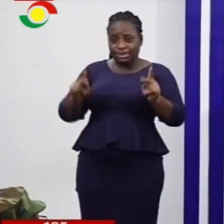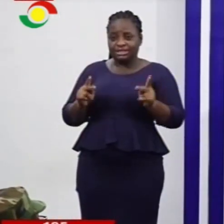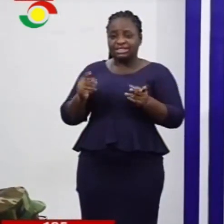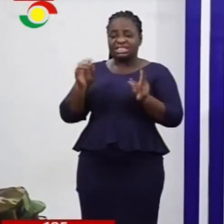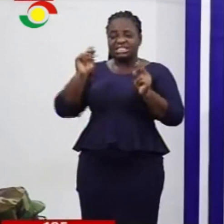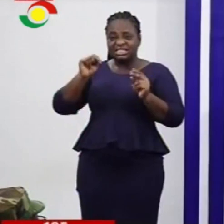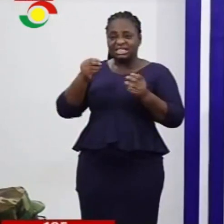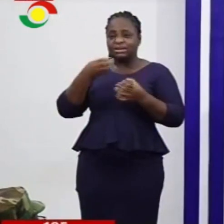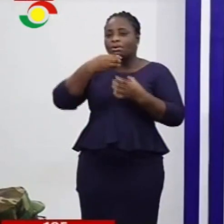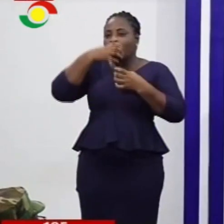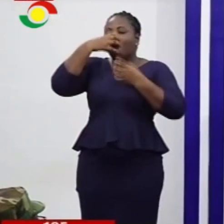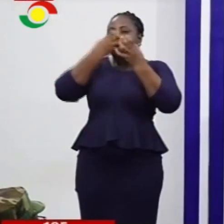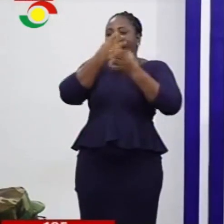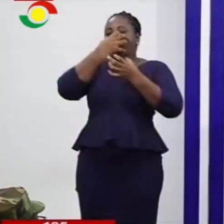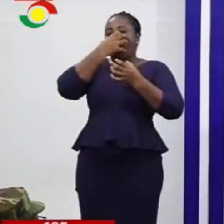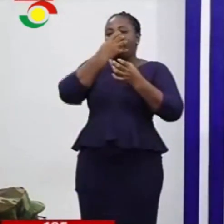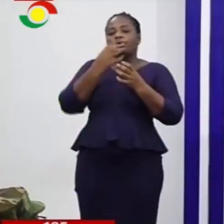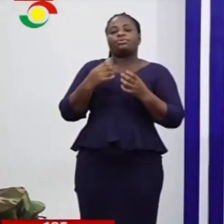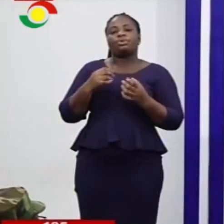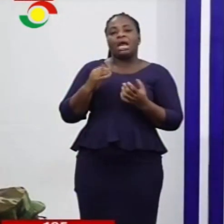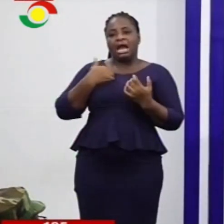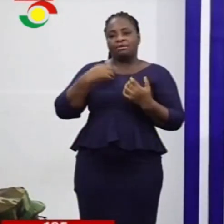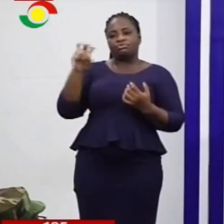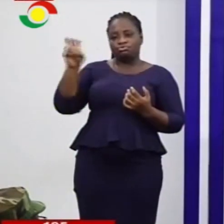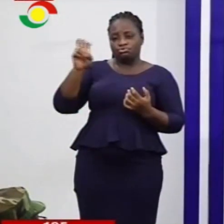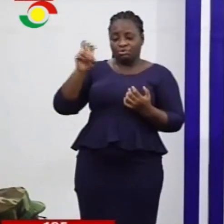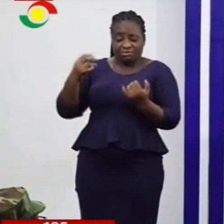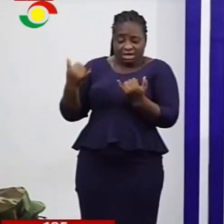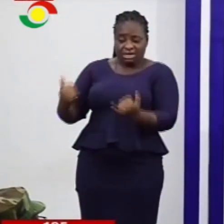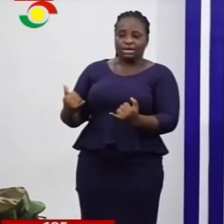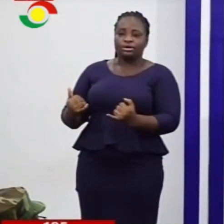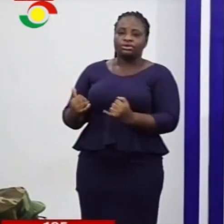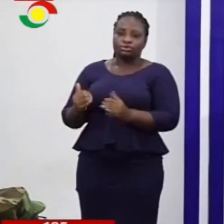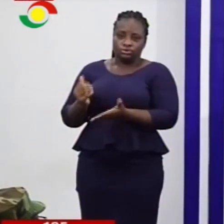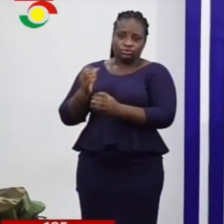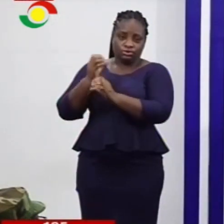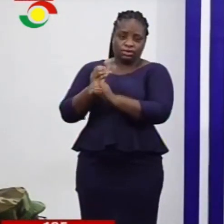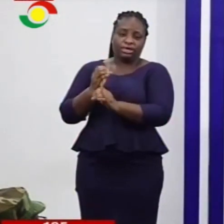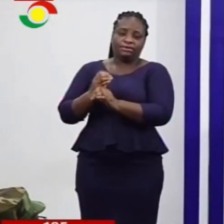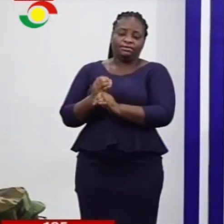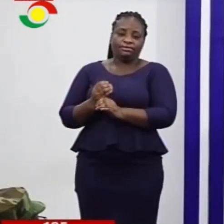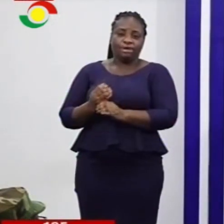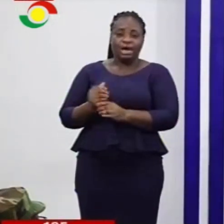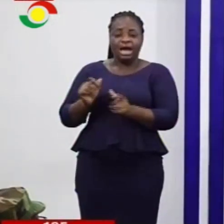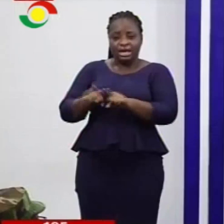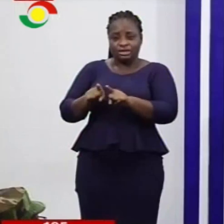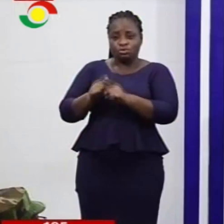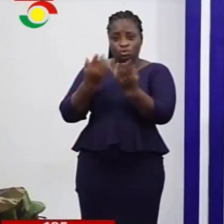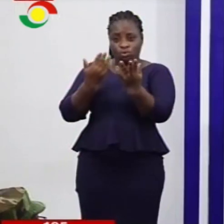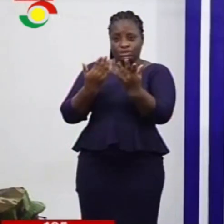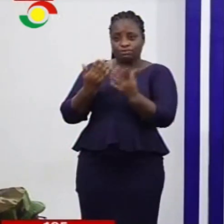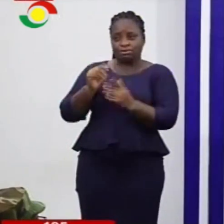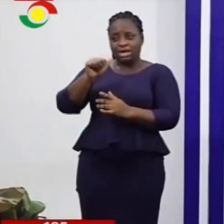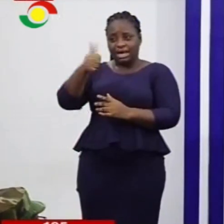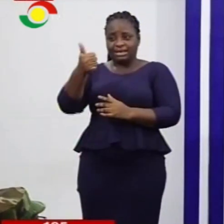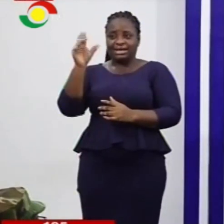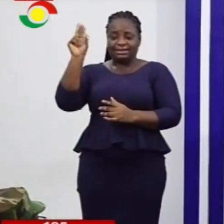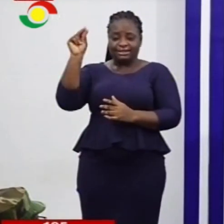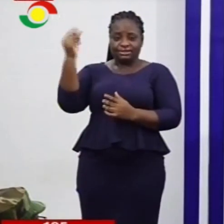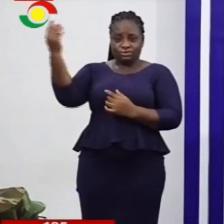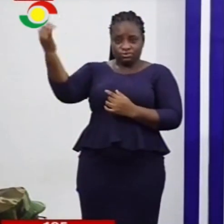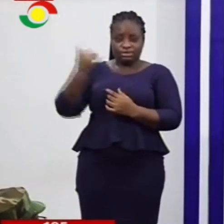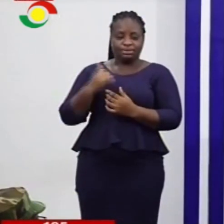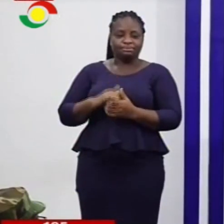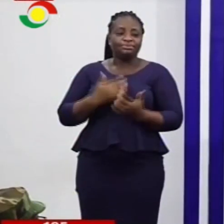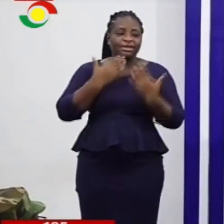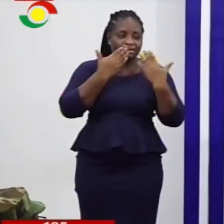about 200 currently to deal with, even while we wait for the other about 30 or so to come in. Honorable Minister, thank